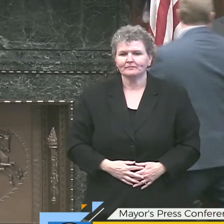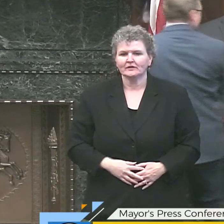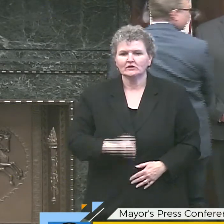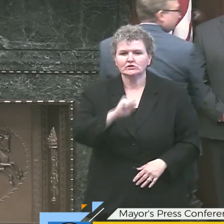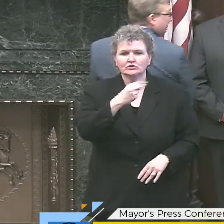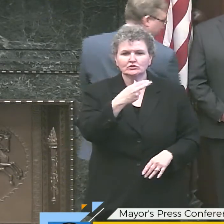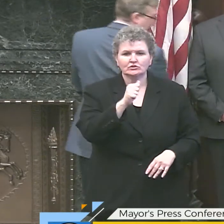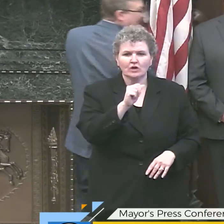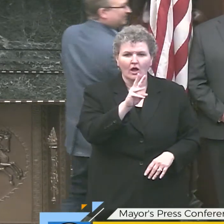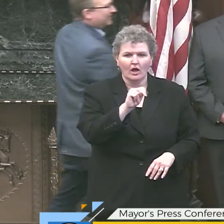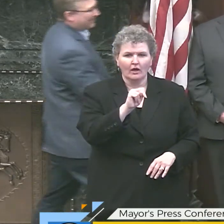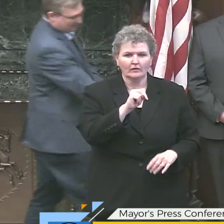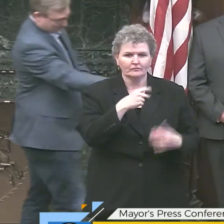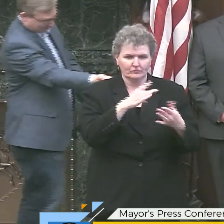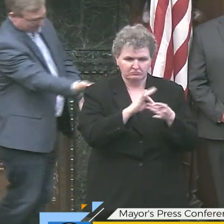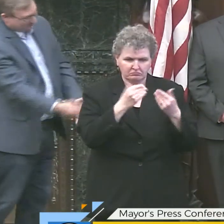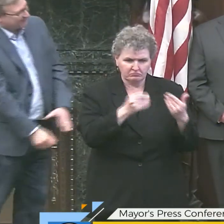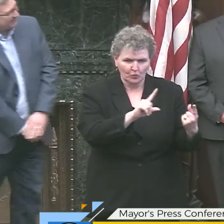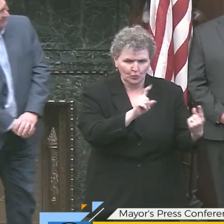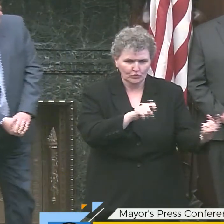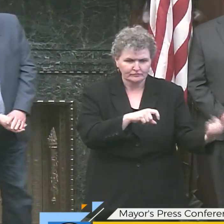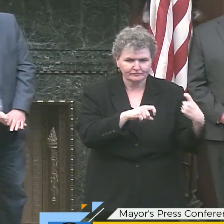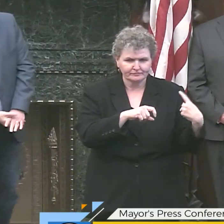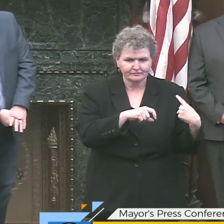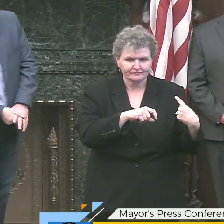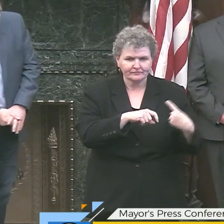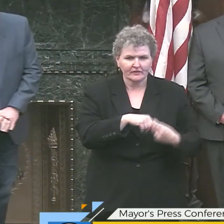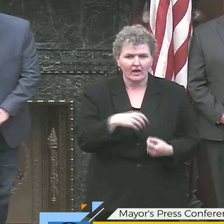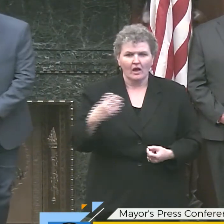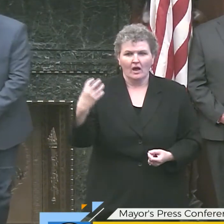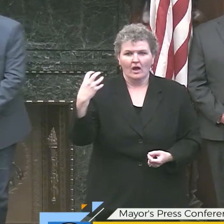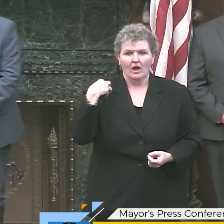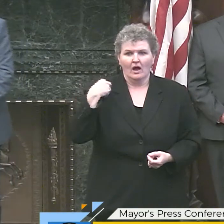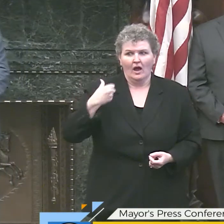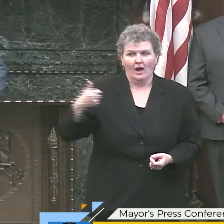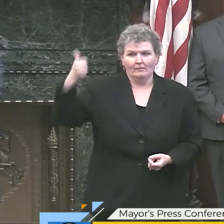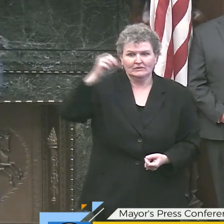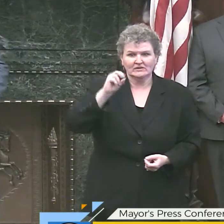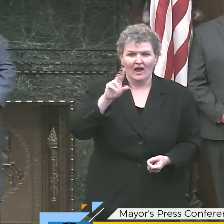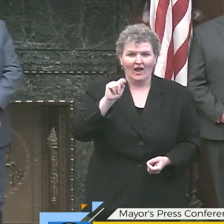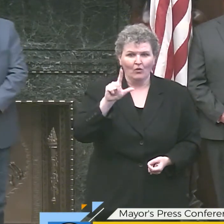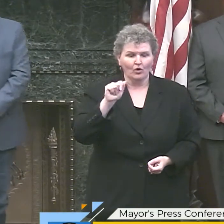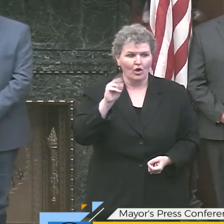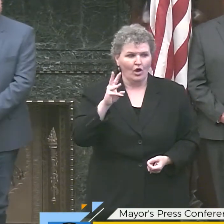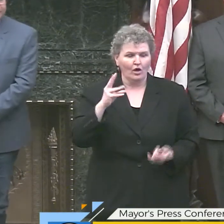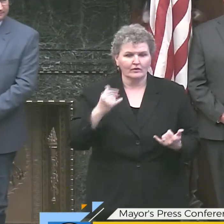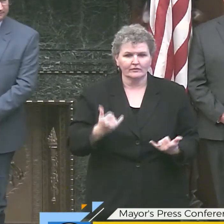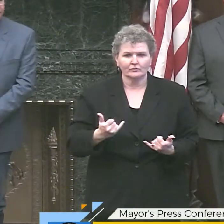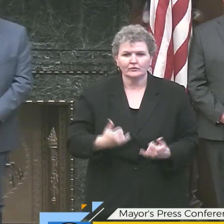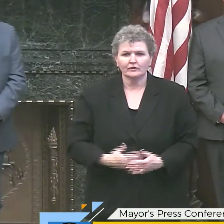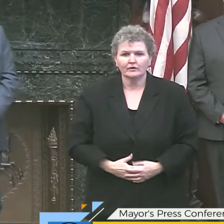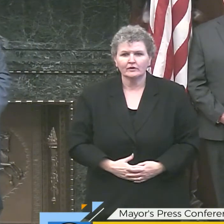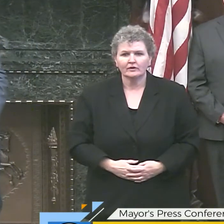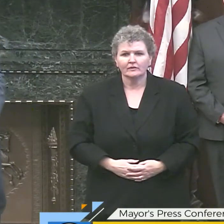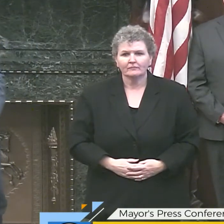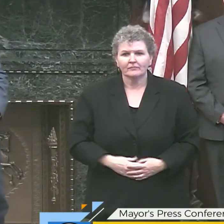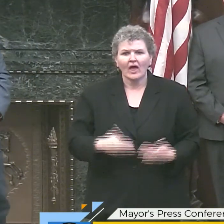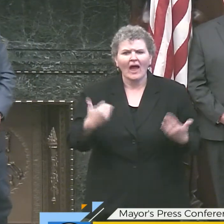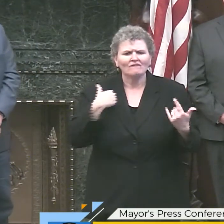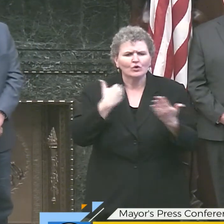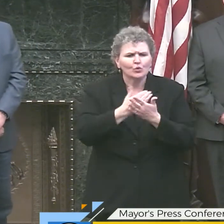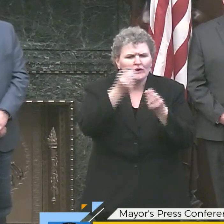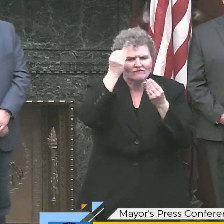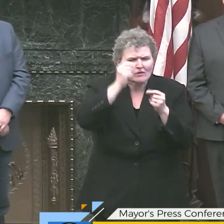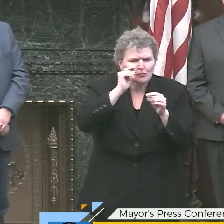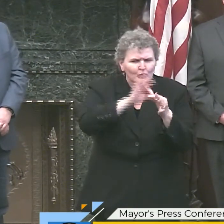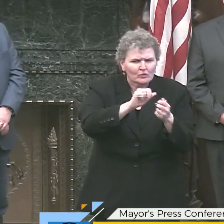you are unmuted. Thank you. For the commissioner then, are there any updates on the investigation into the